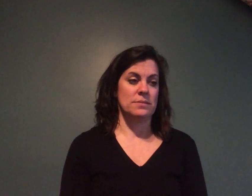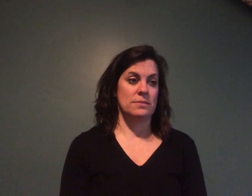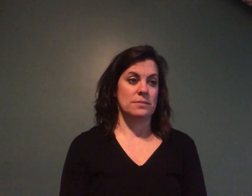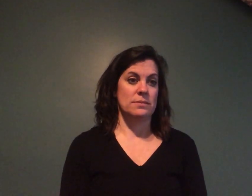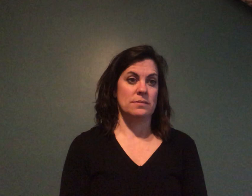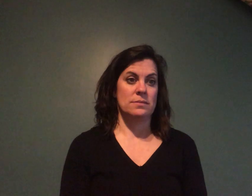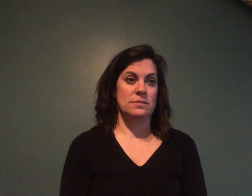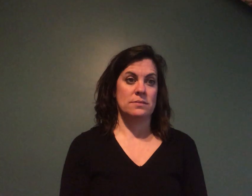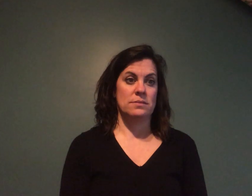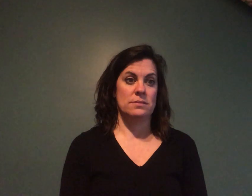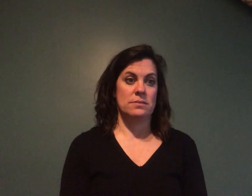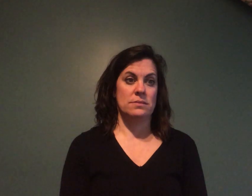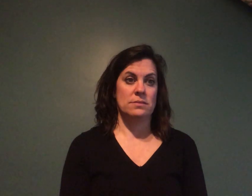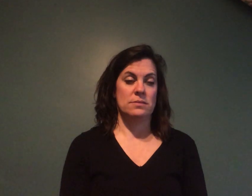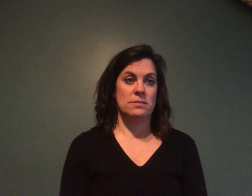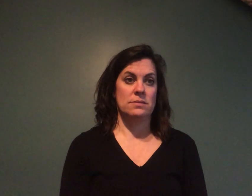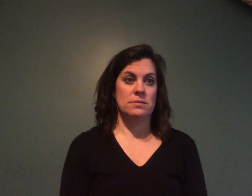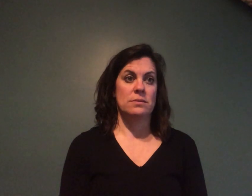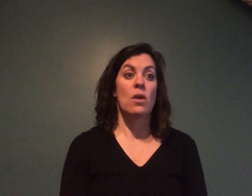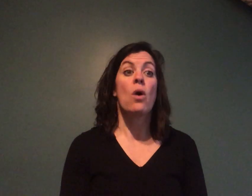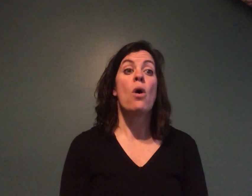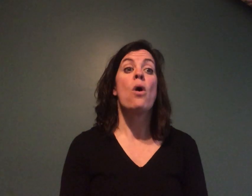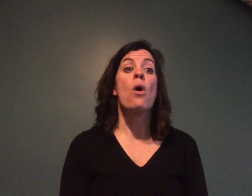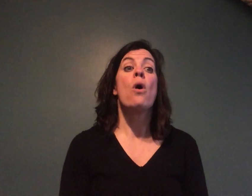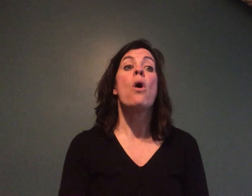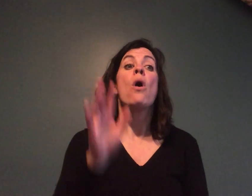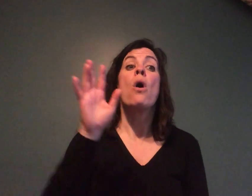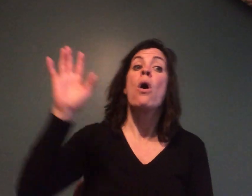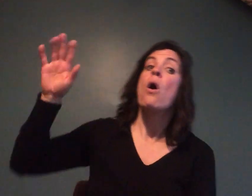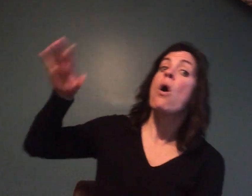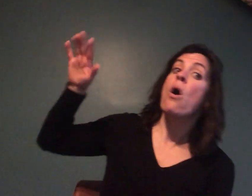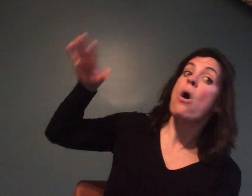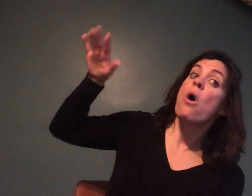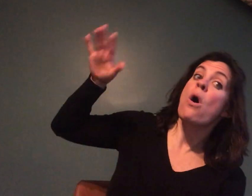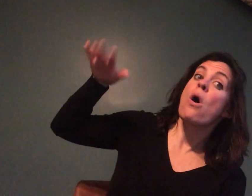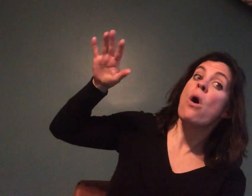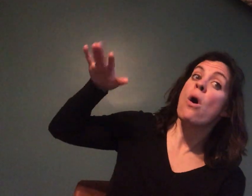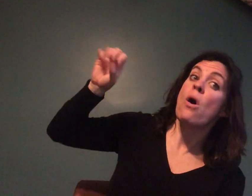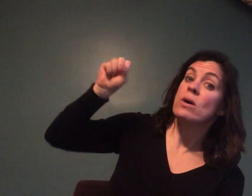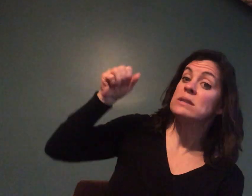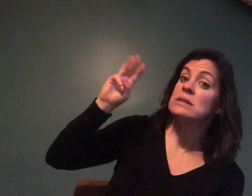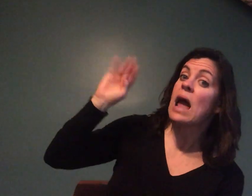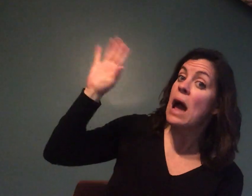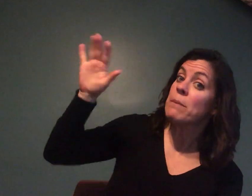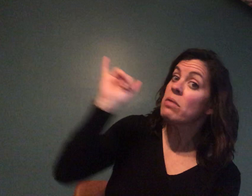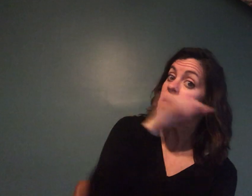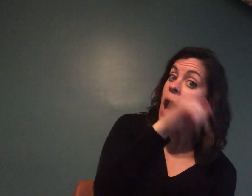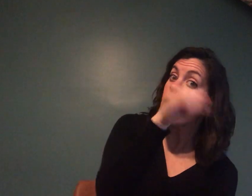Oh, I was right. I was going to say something like that. Like, it go on the green